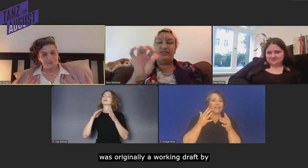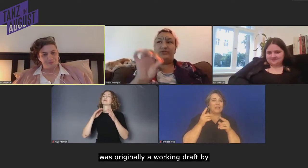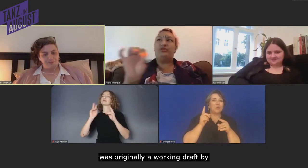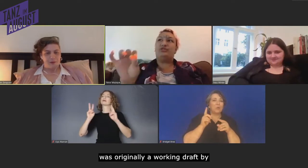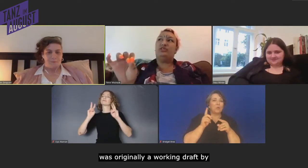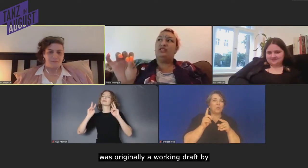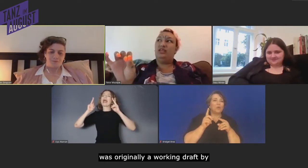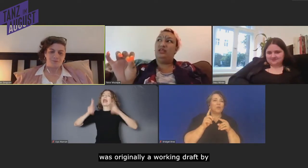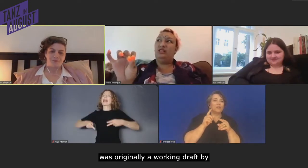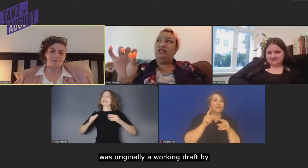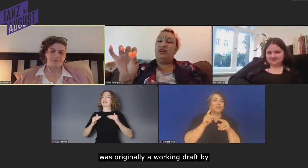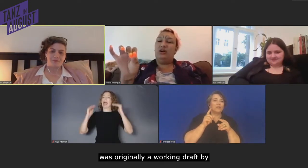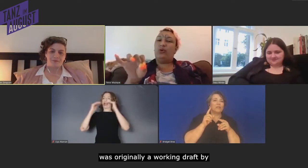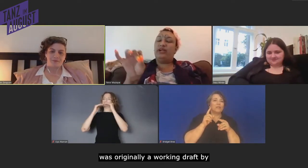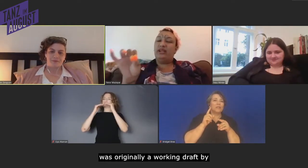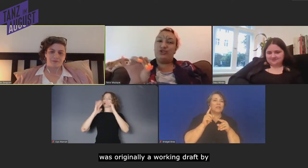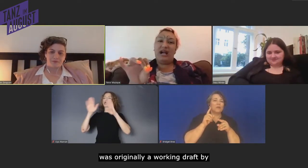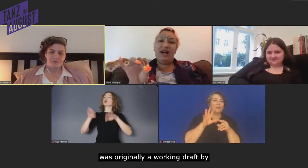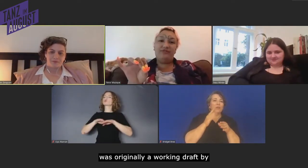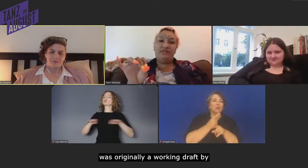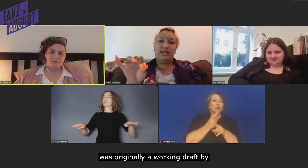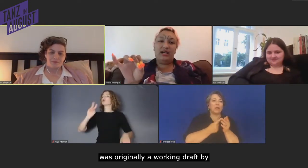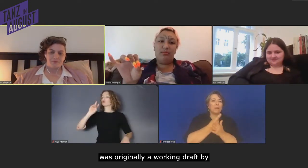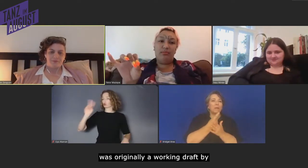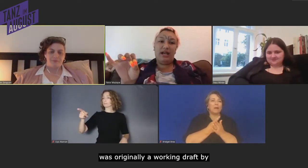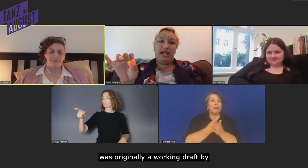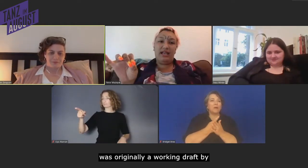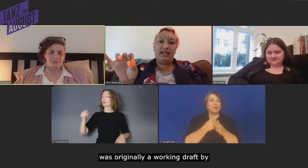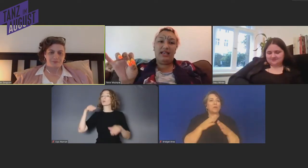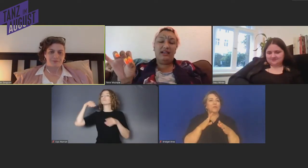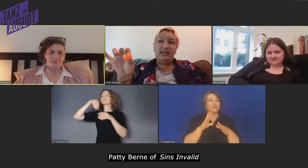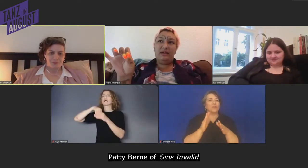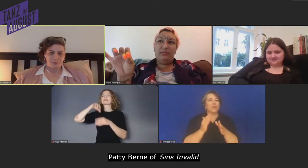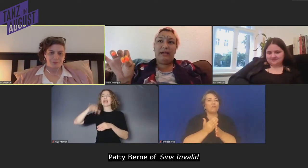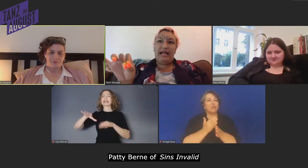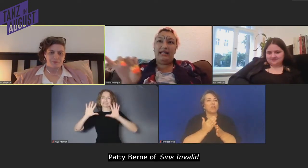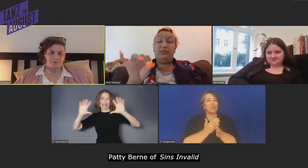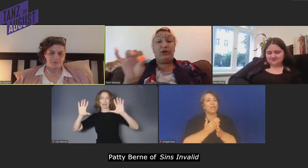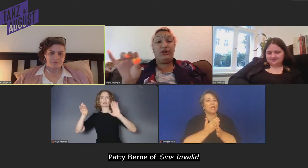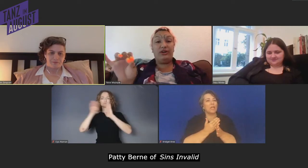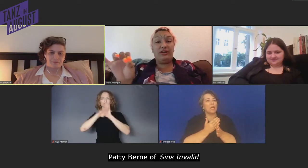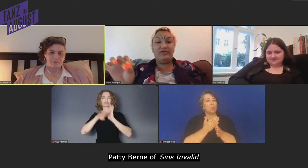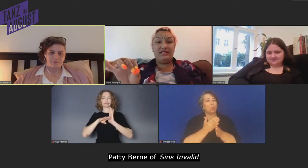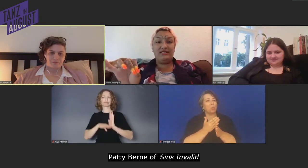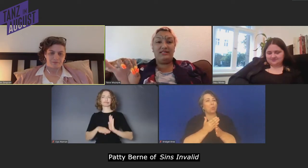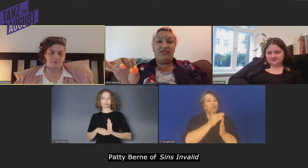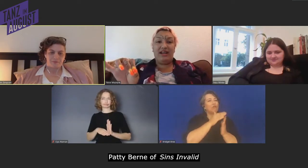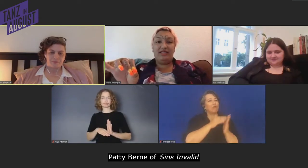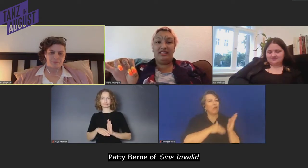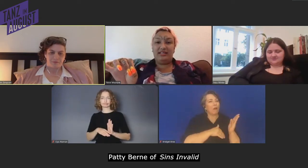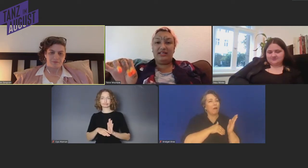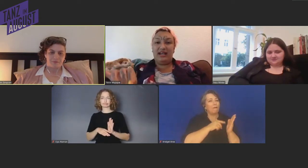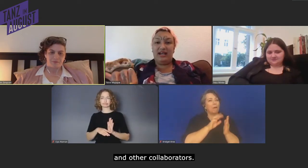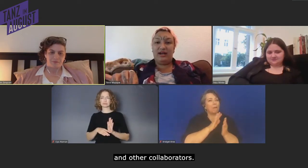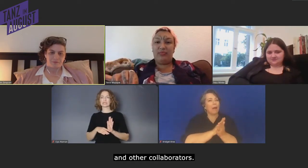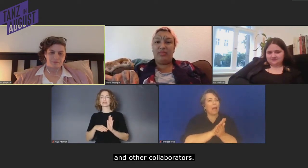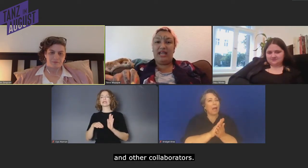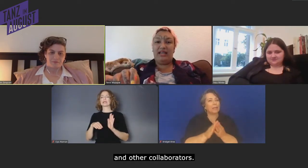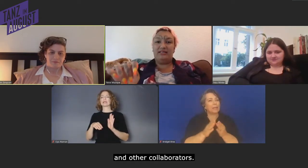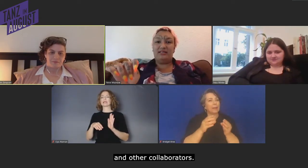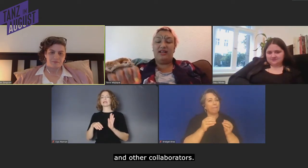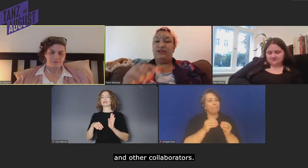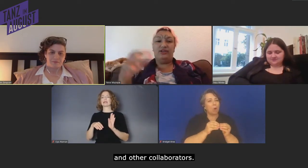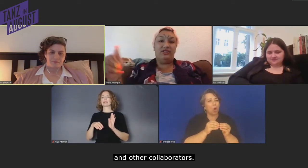was originally a working draft by Patty Byrne of Sins Invalid